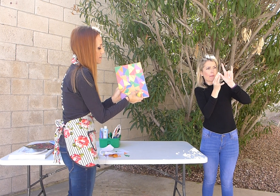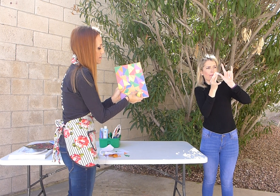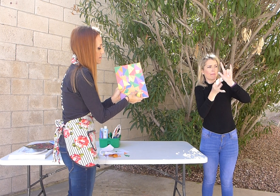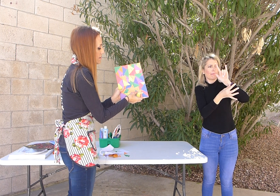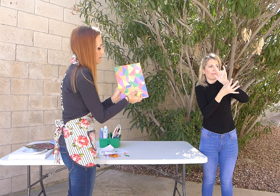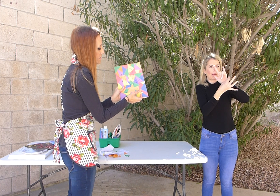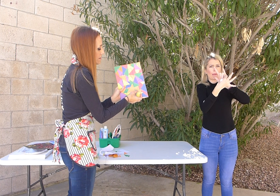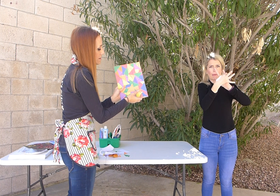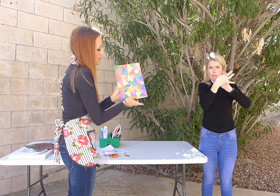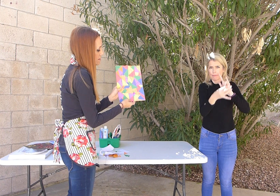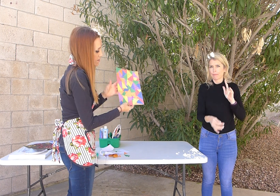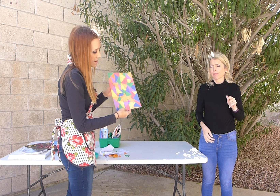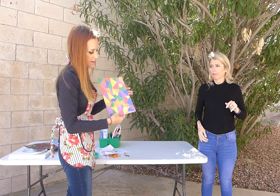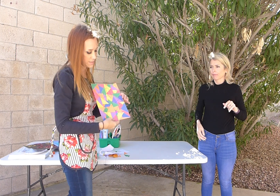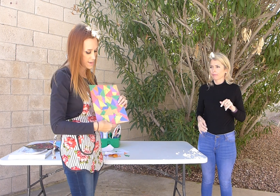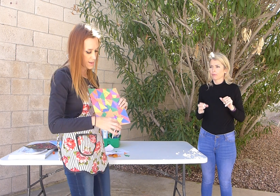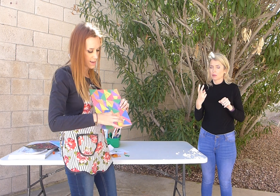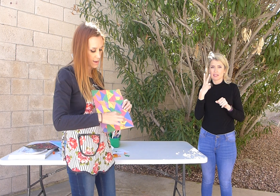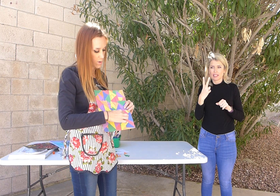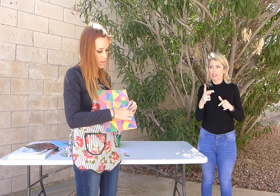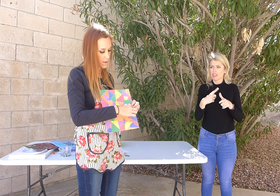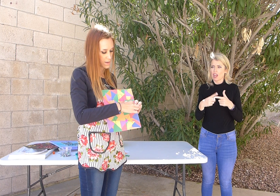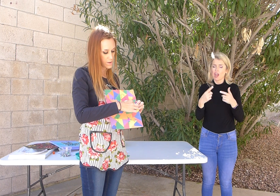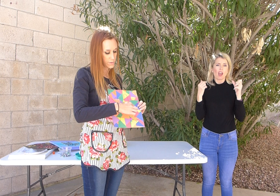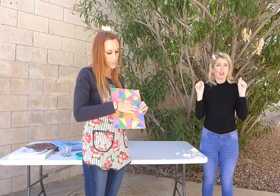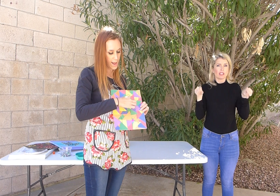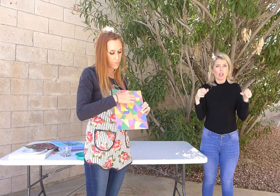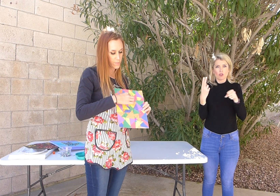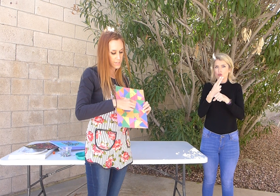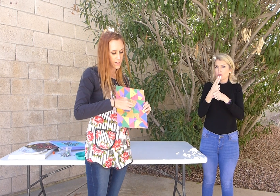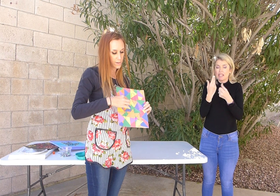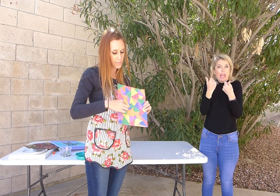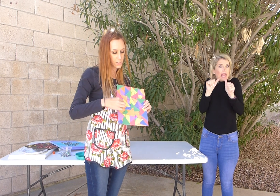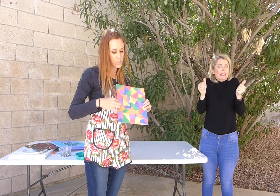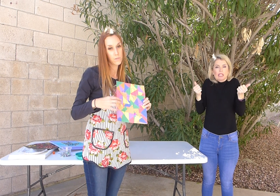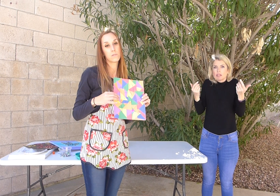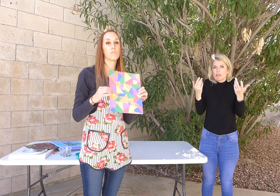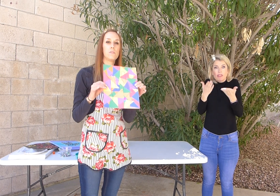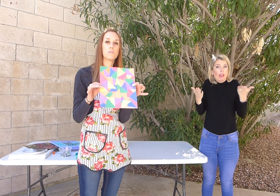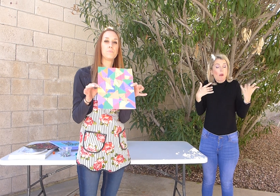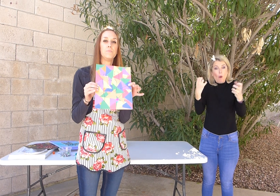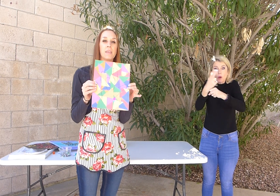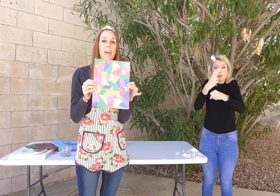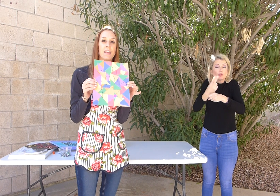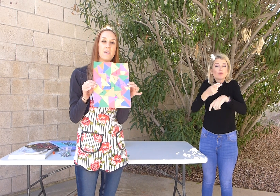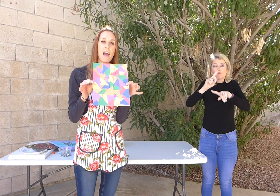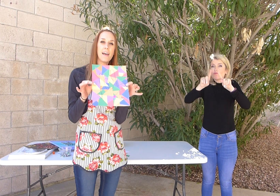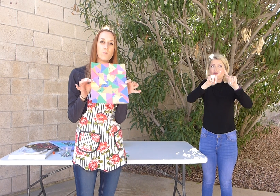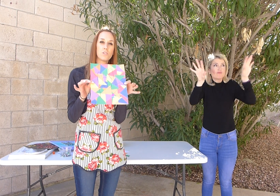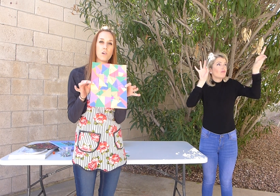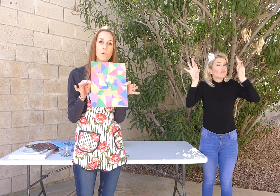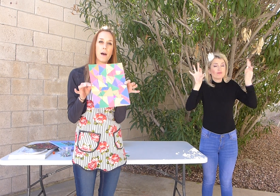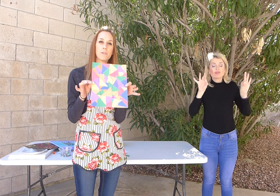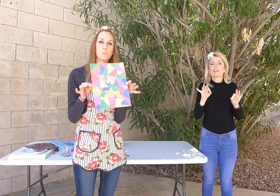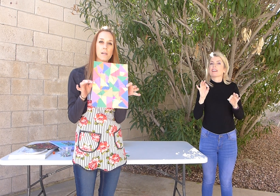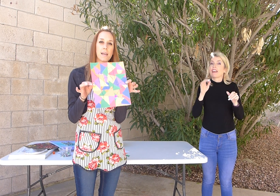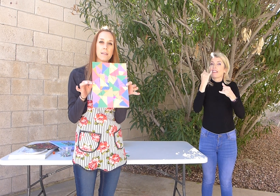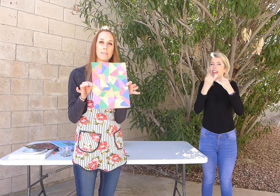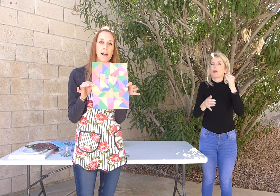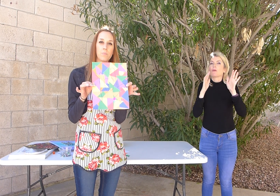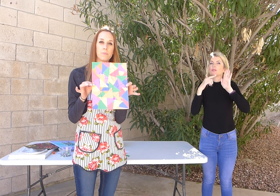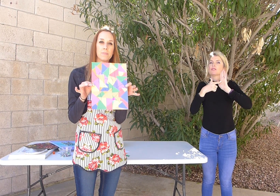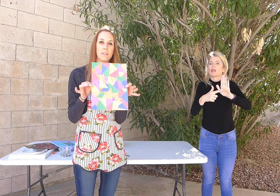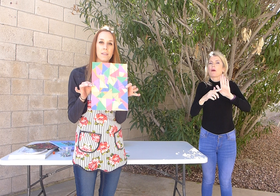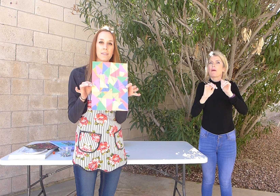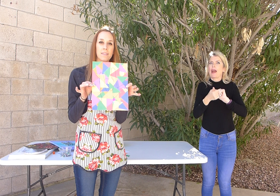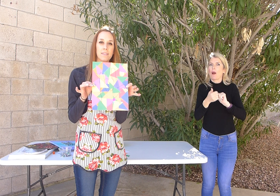And you can kind of see, and then I can go along and use whatever materials I chose. And at the end, we'll show you how this one